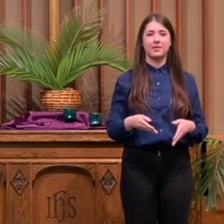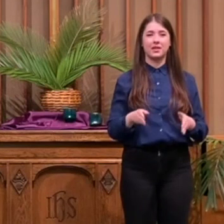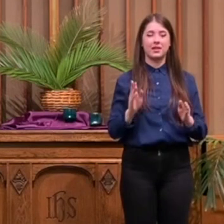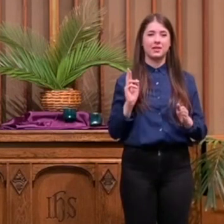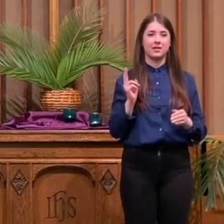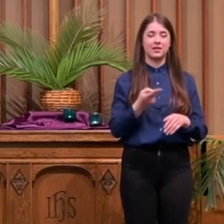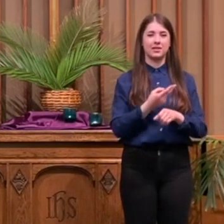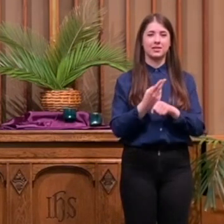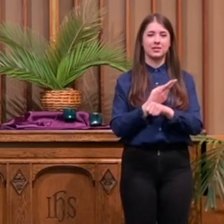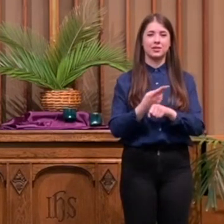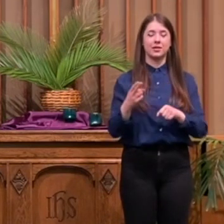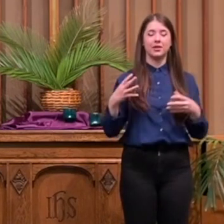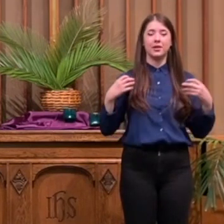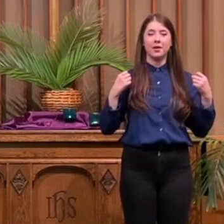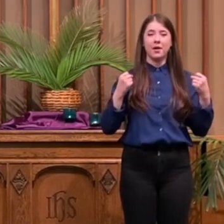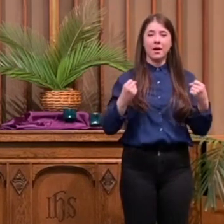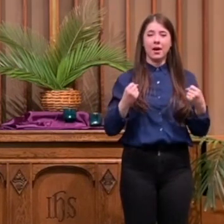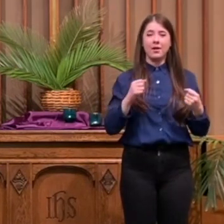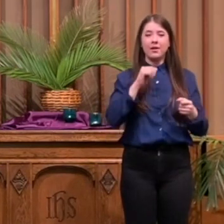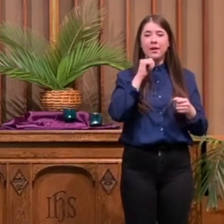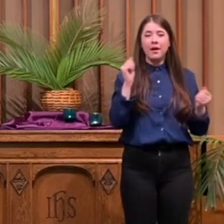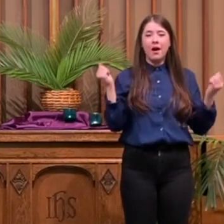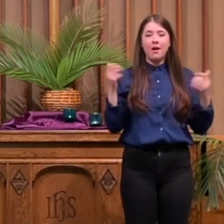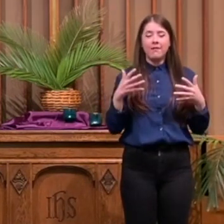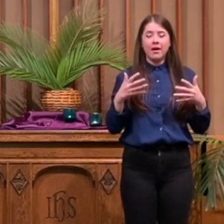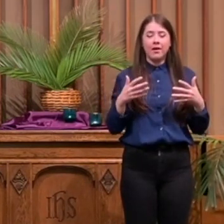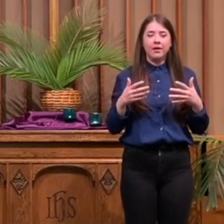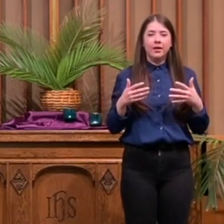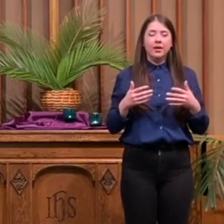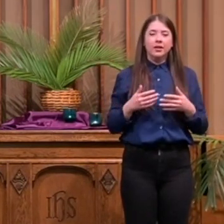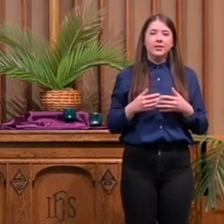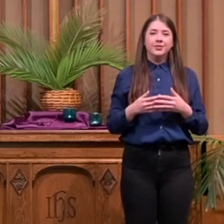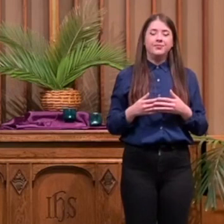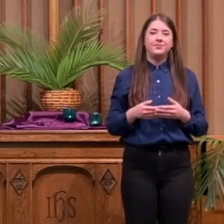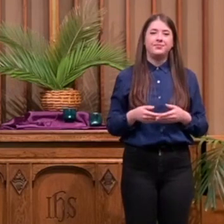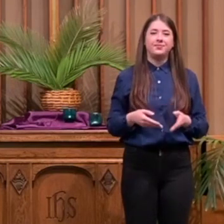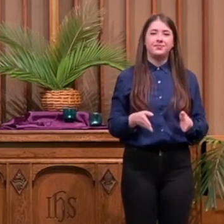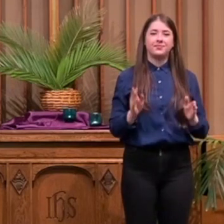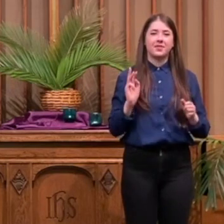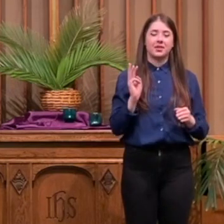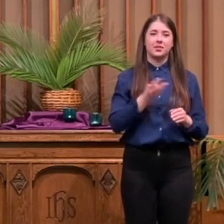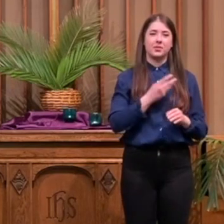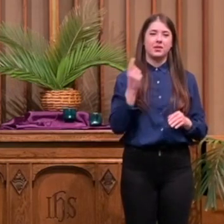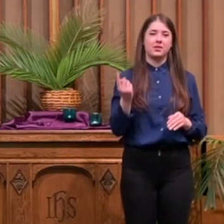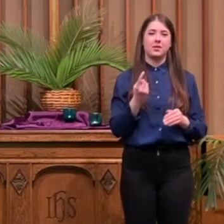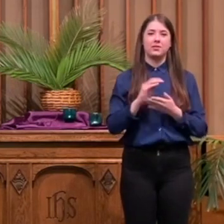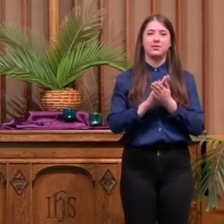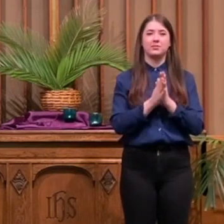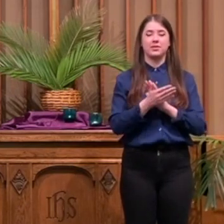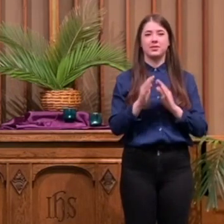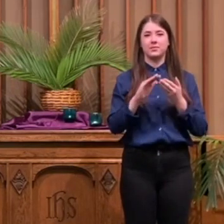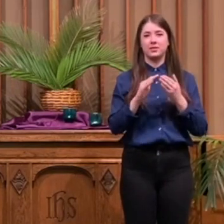courage instead of fear. May we always be a community who